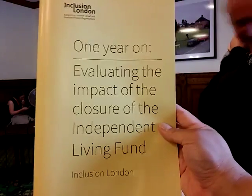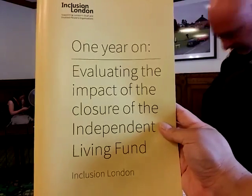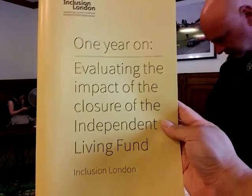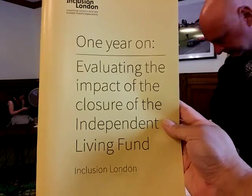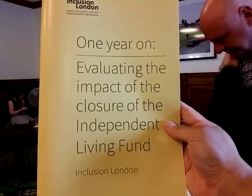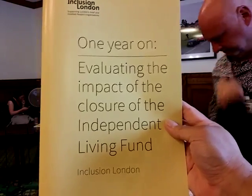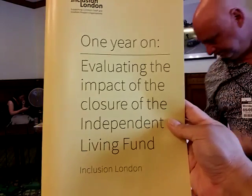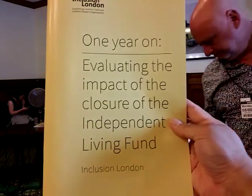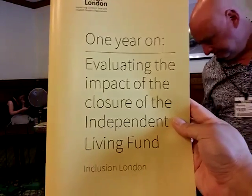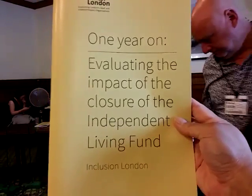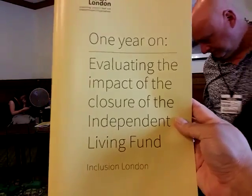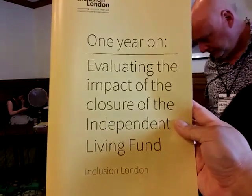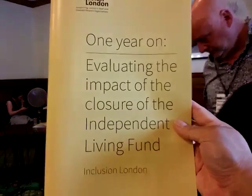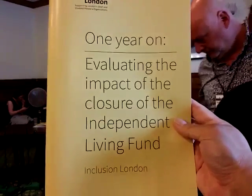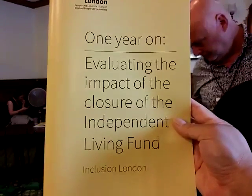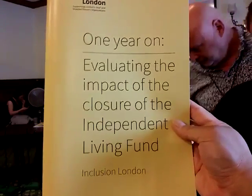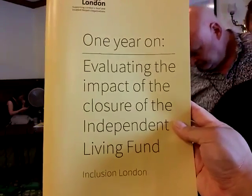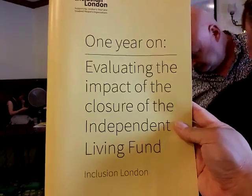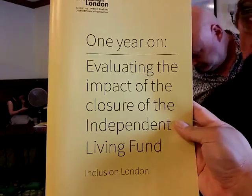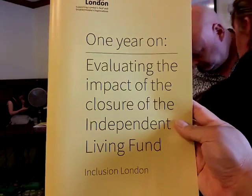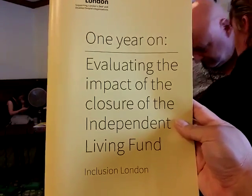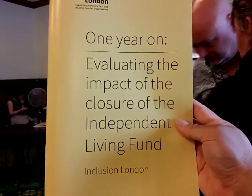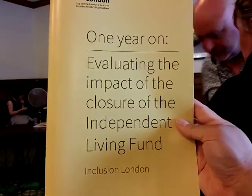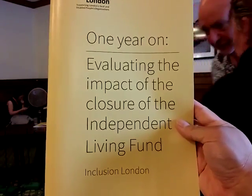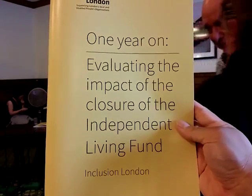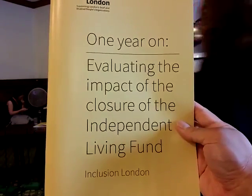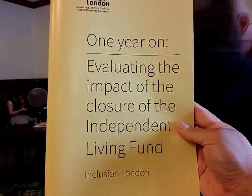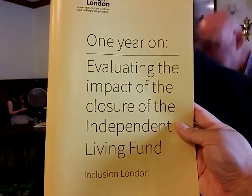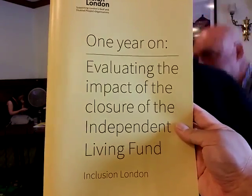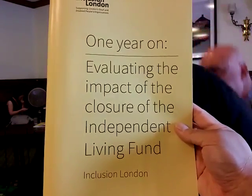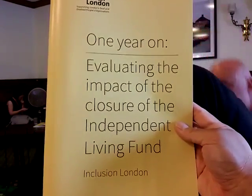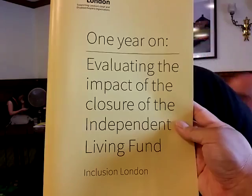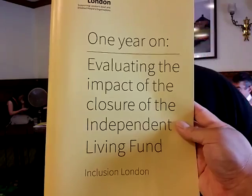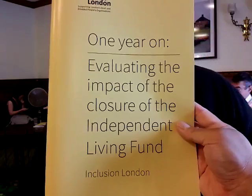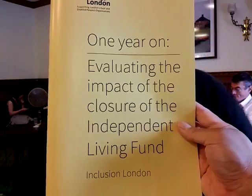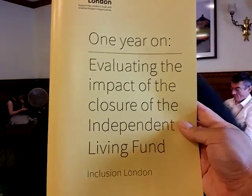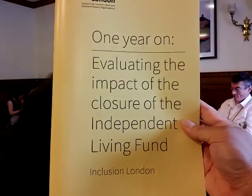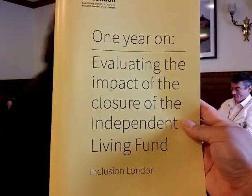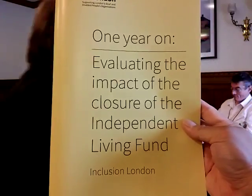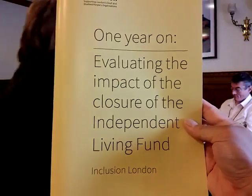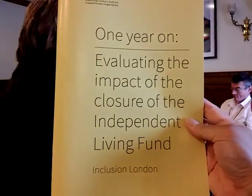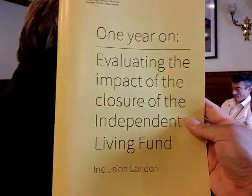Anyway, peace out guys, and I shall speak to you later. Thank you, bye.